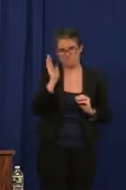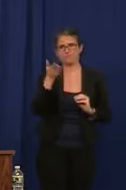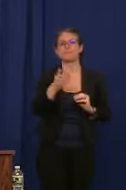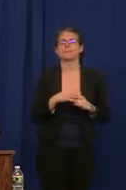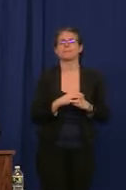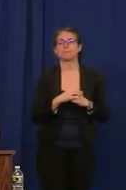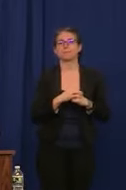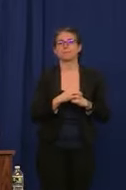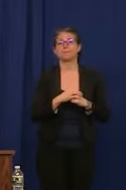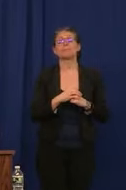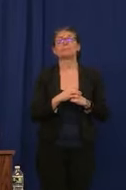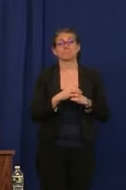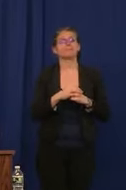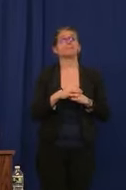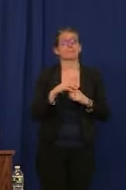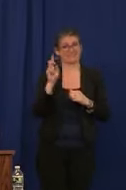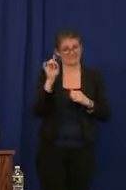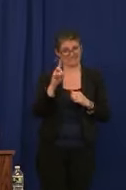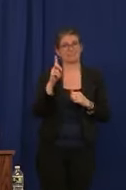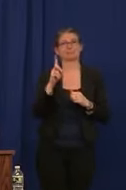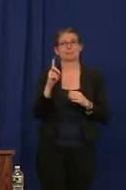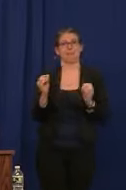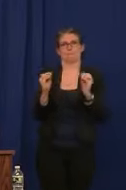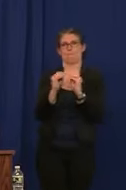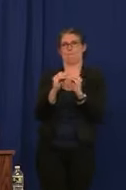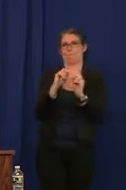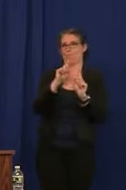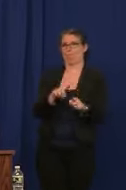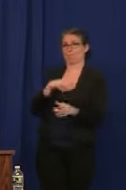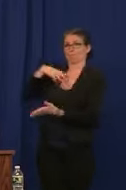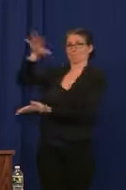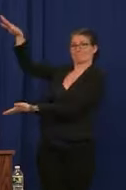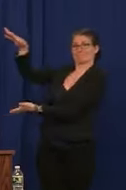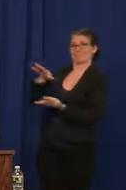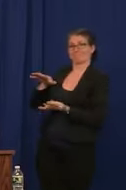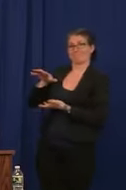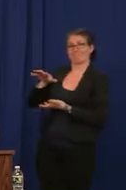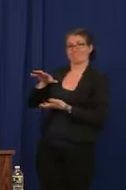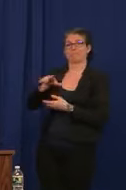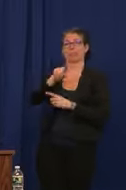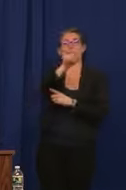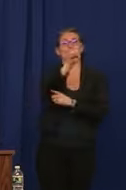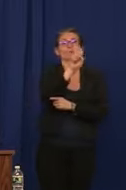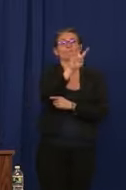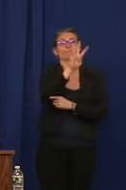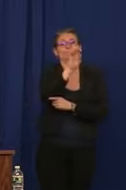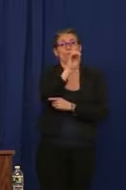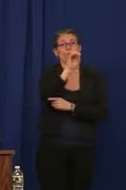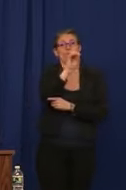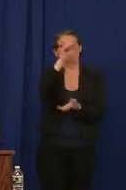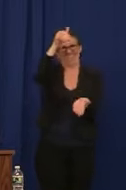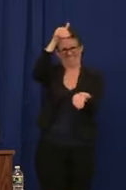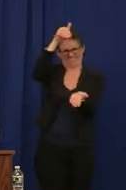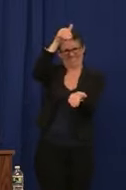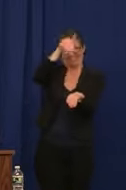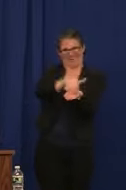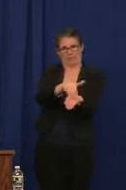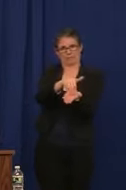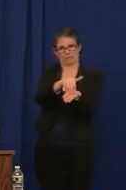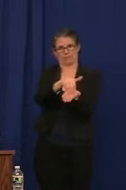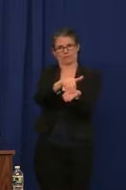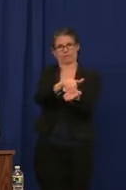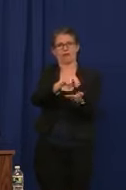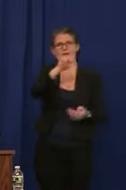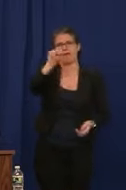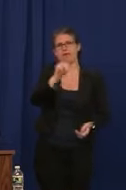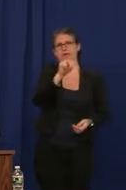PPE that we received yesterday, which was 140,000 N95 masks we